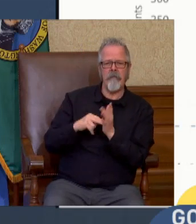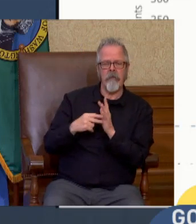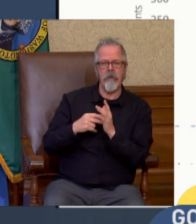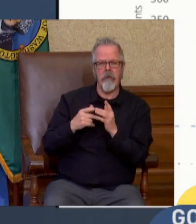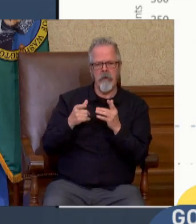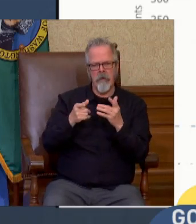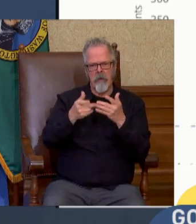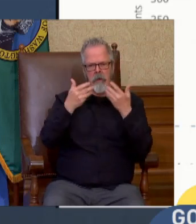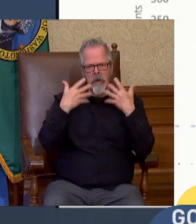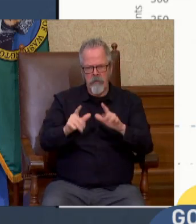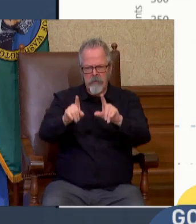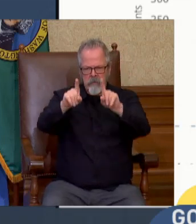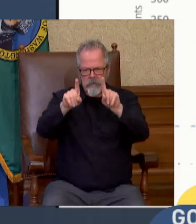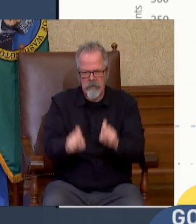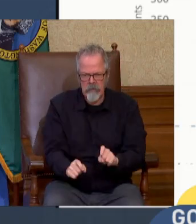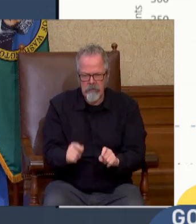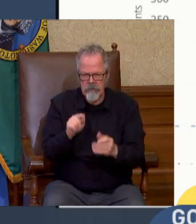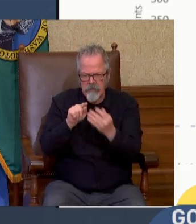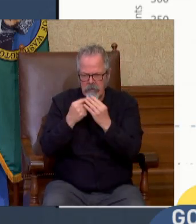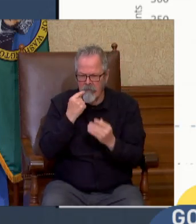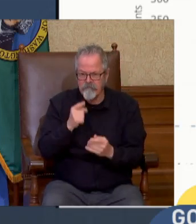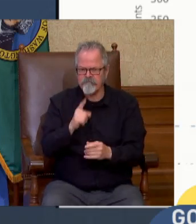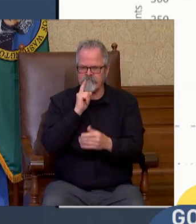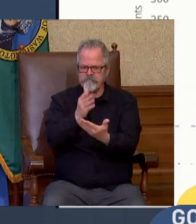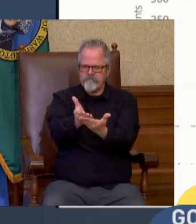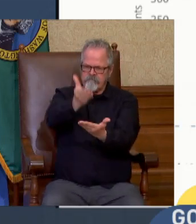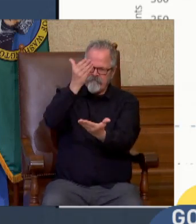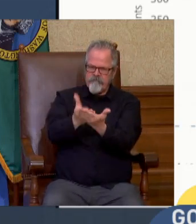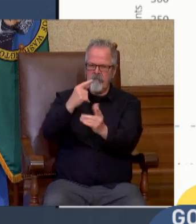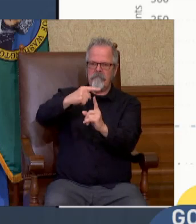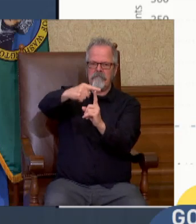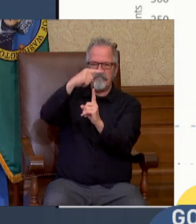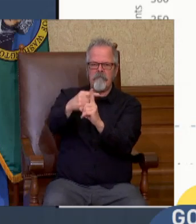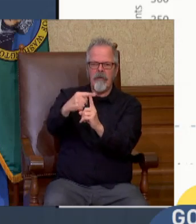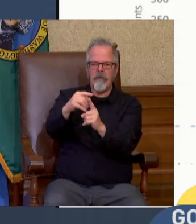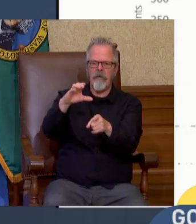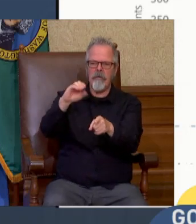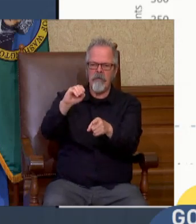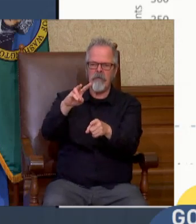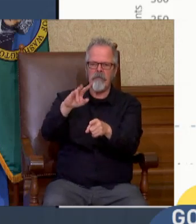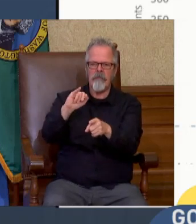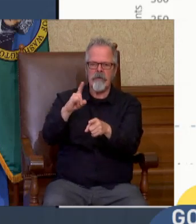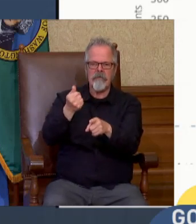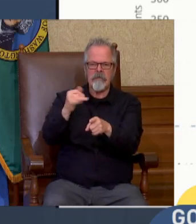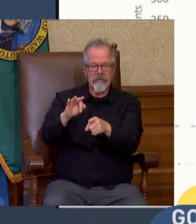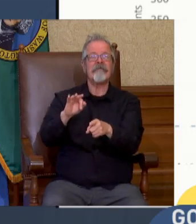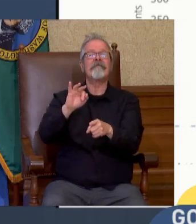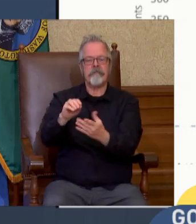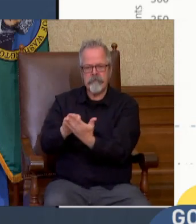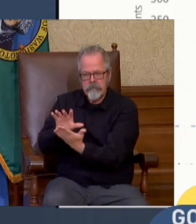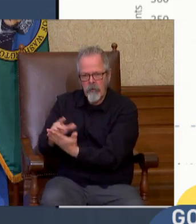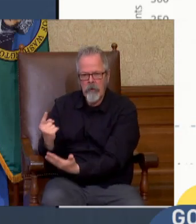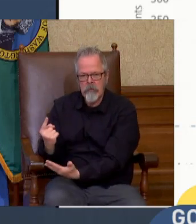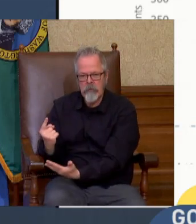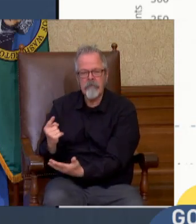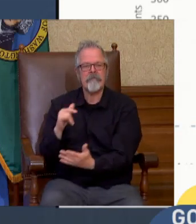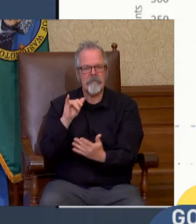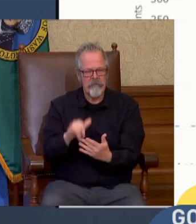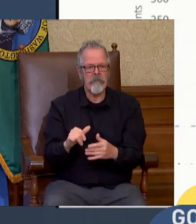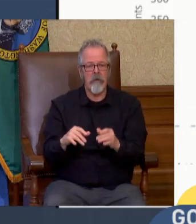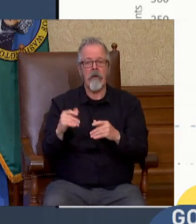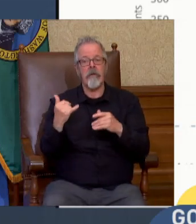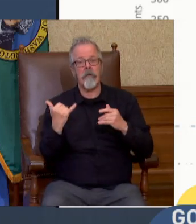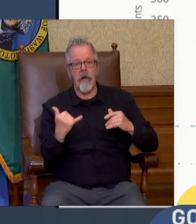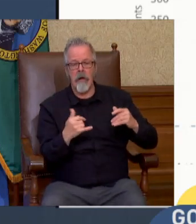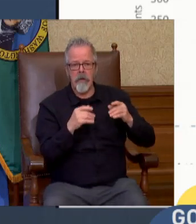they are still significant. We still are seeing on a daily basis as to the diagnosis of the disease in the